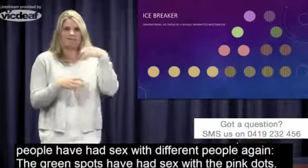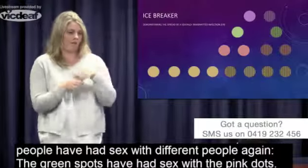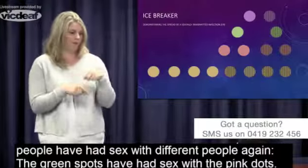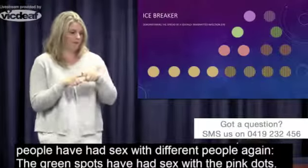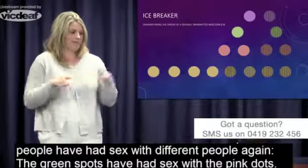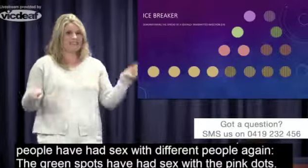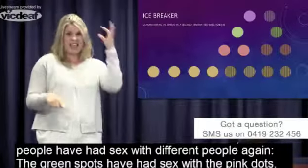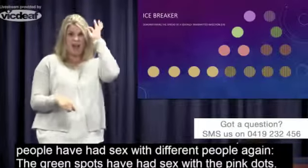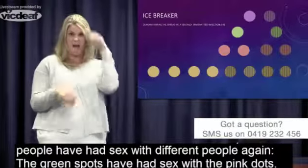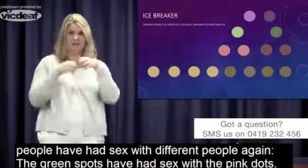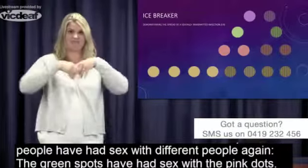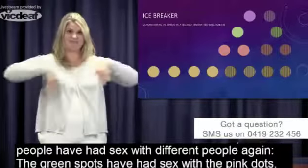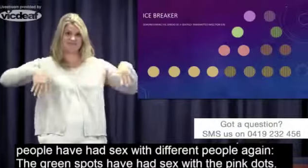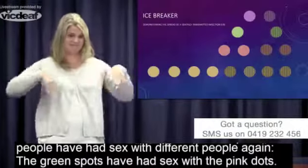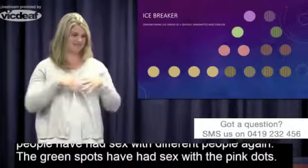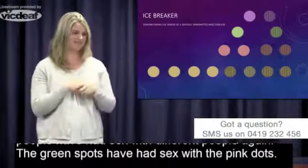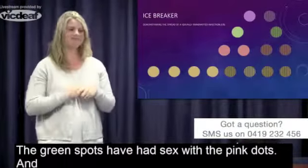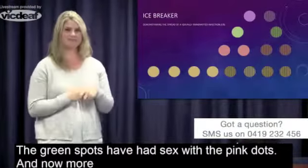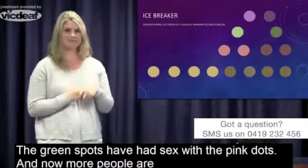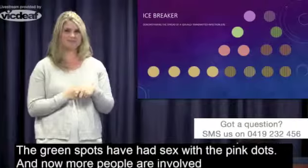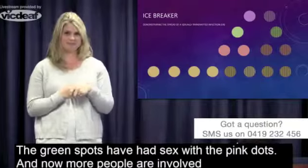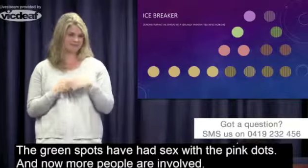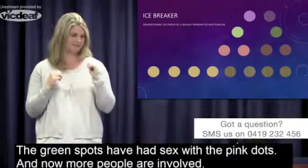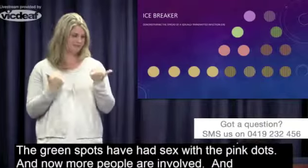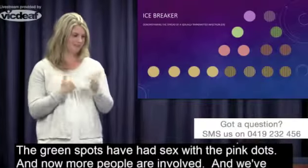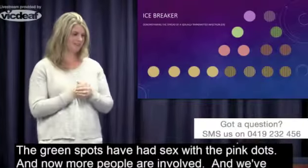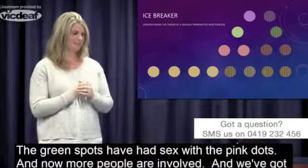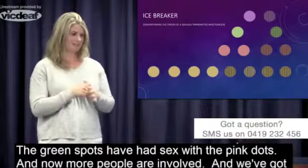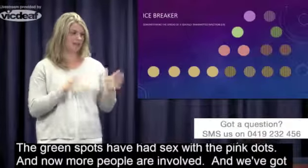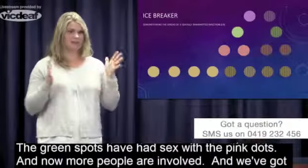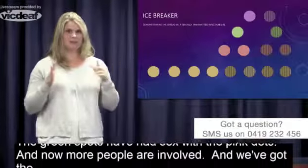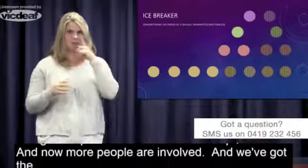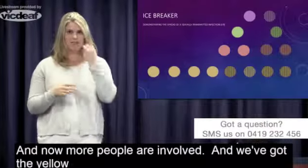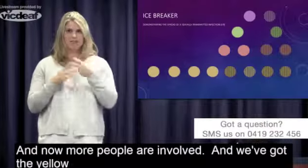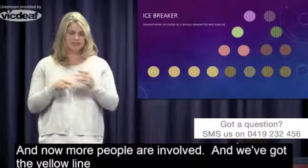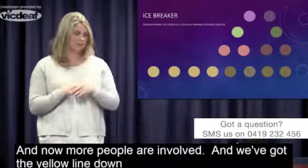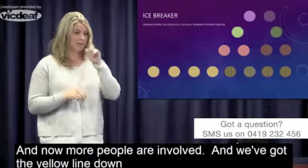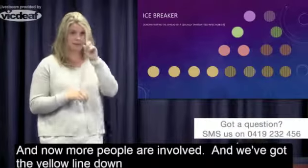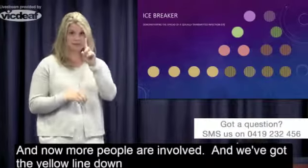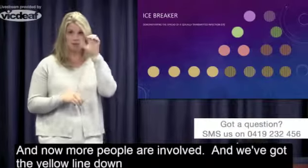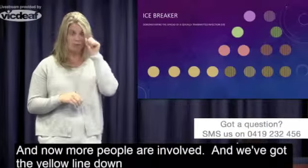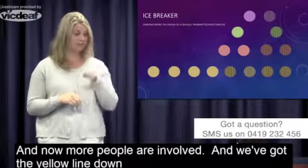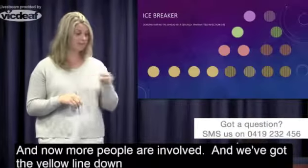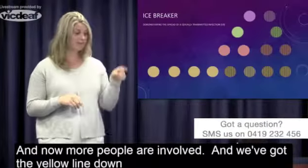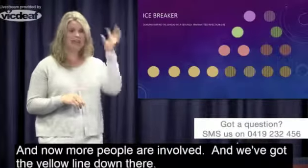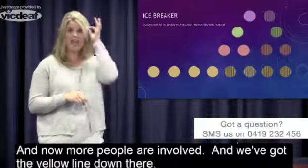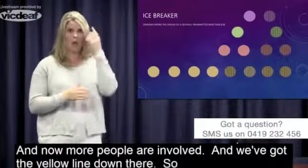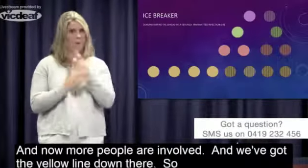And now more people are involved, and we've got the yellow line down there. So now lots of people have had sex, but